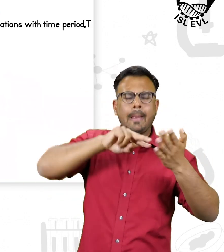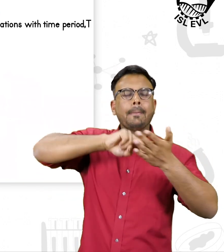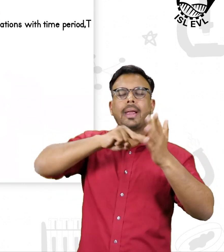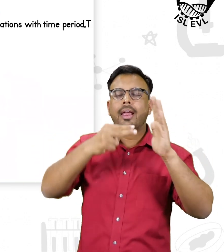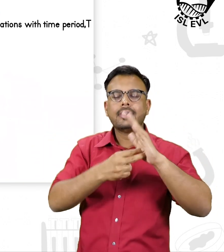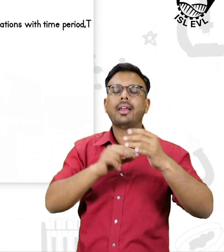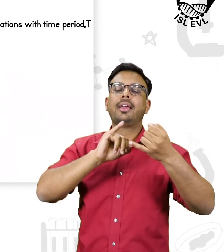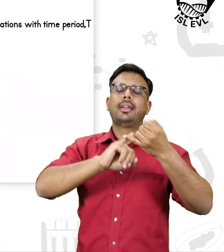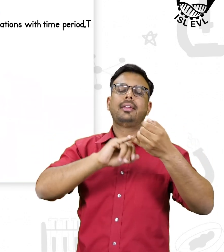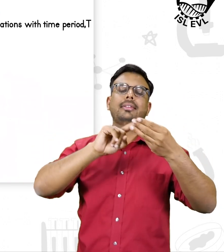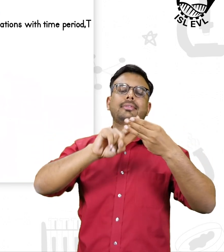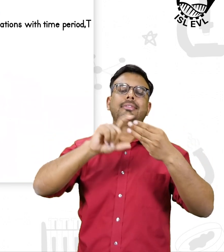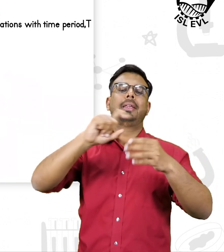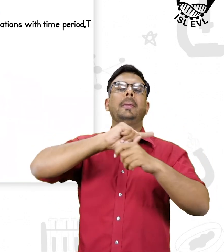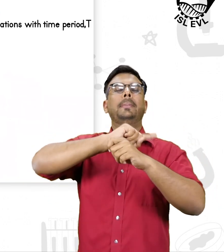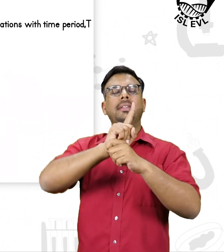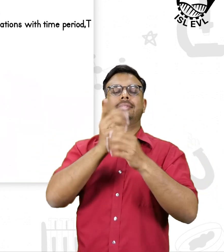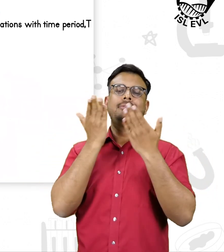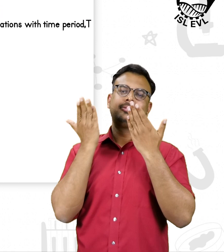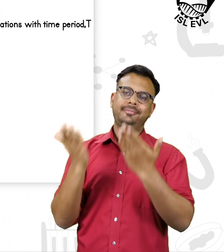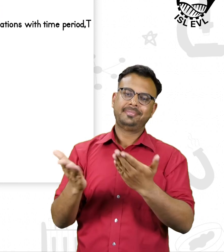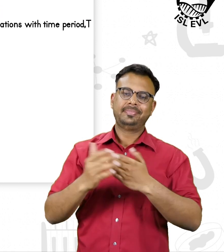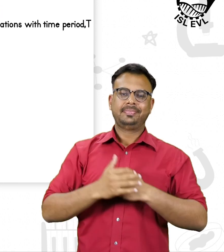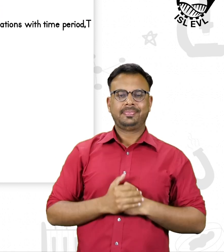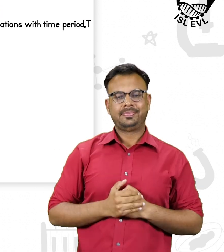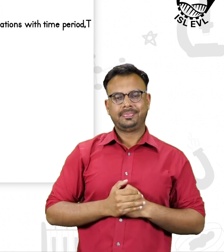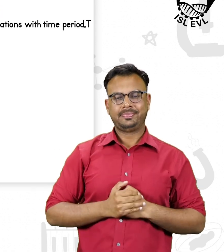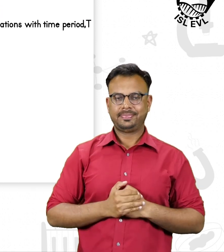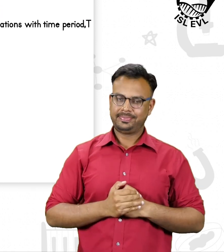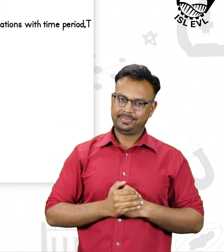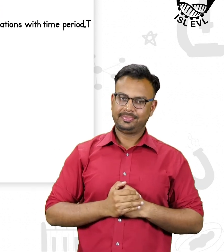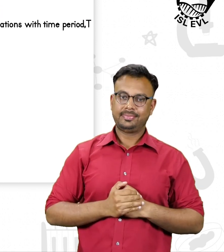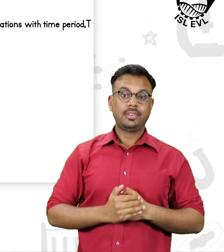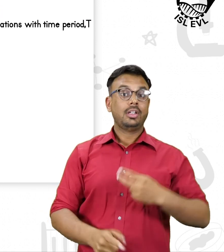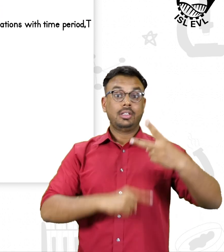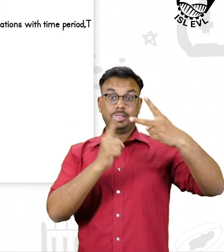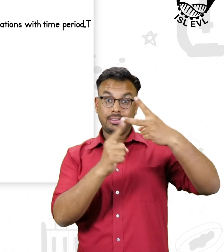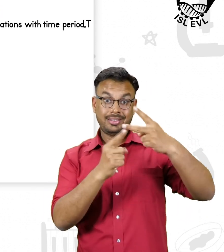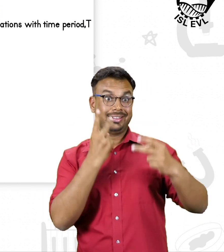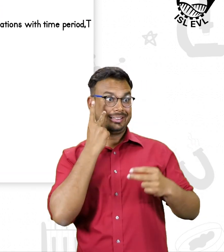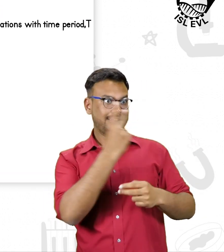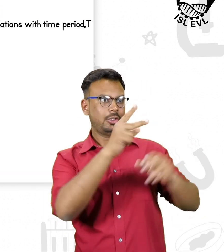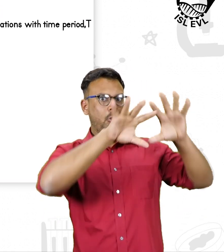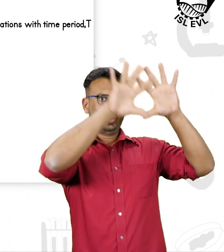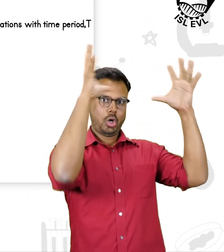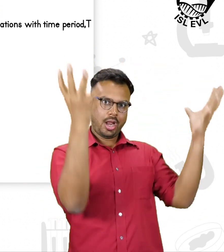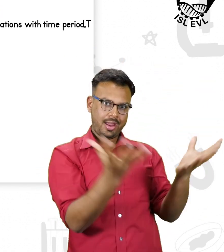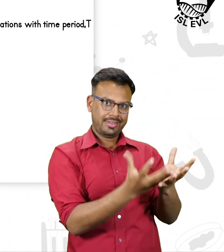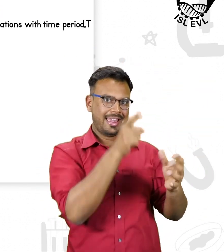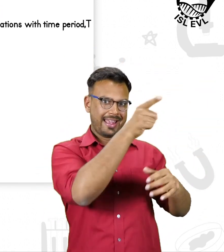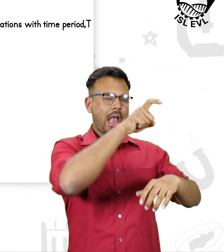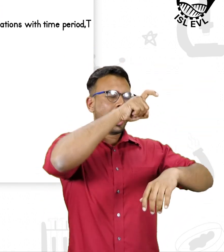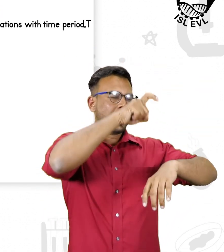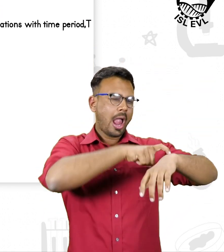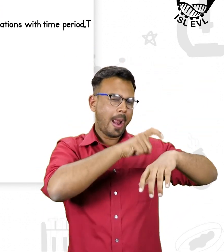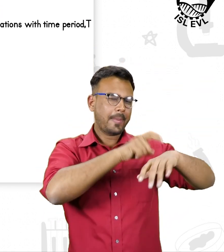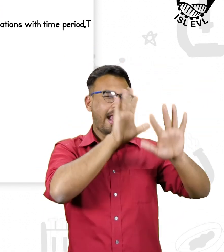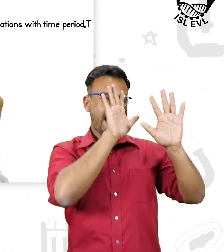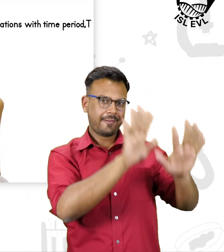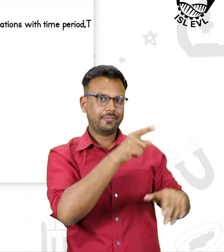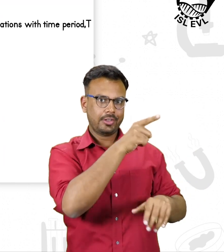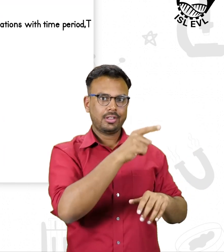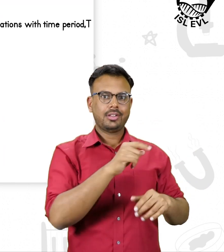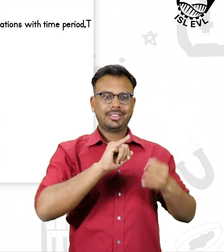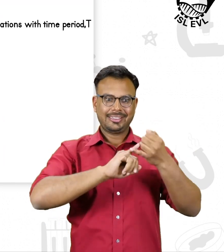can be defined as one time period of its oscillation, i.e., 1 second equals t. The planet Earth, where 1 second